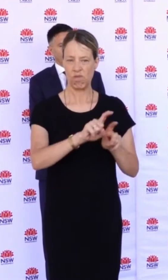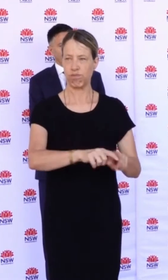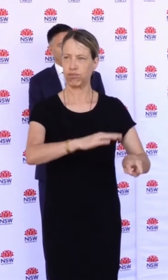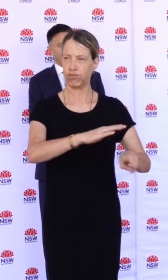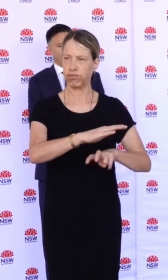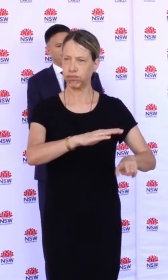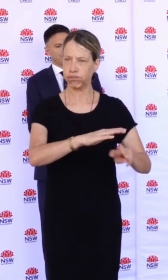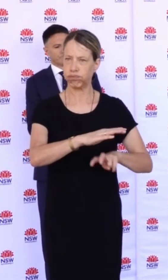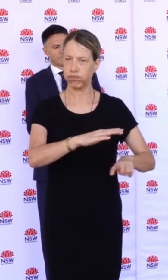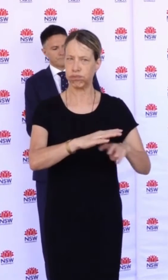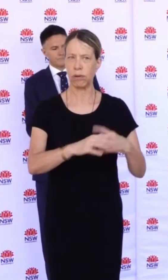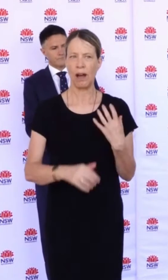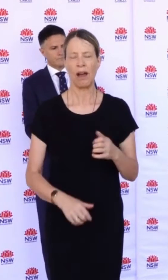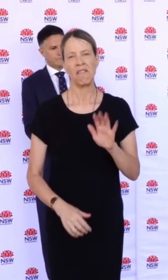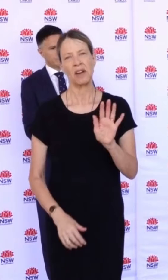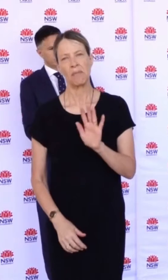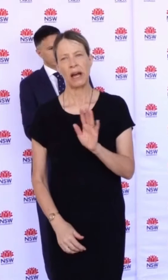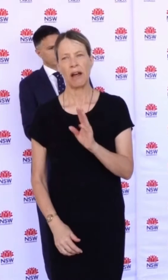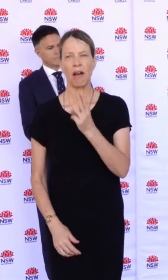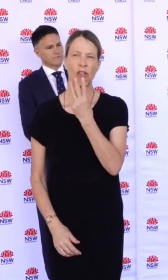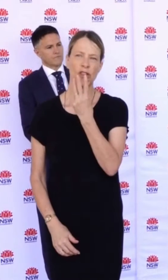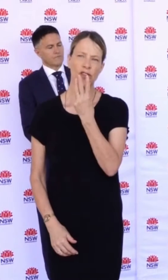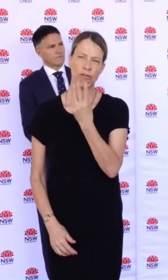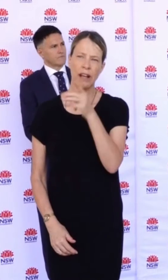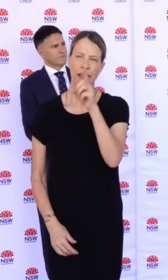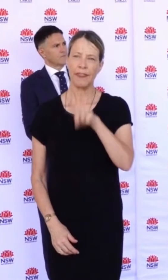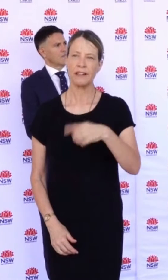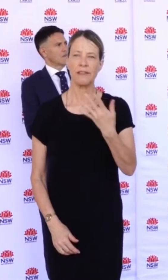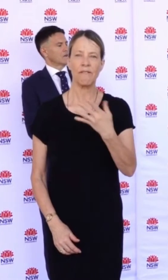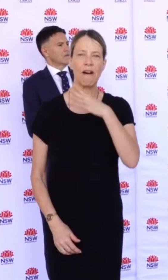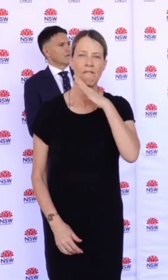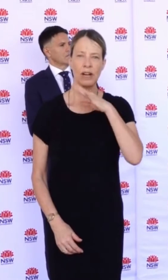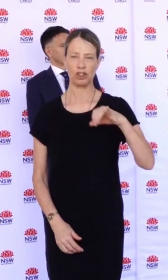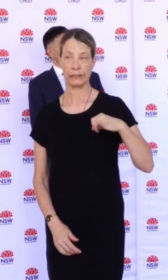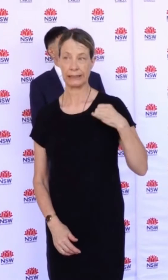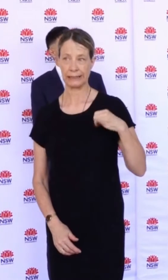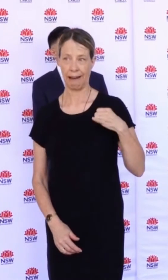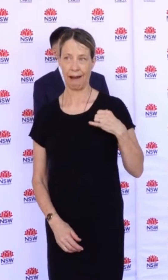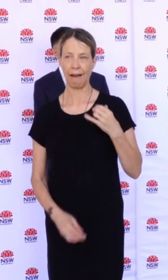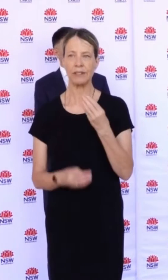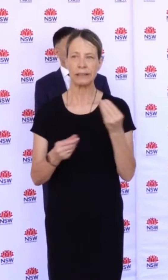3,500 staff, many of them specialist medical staff.